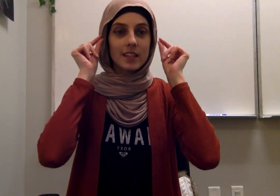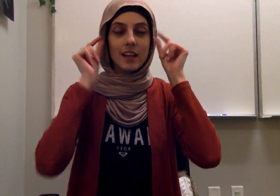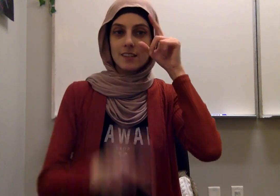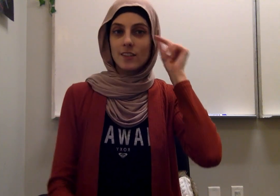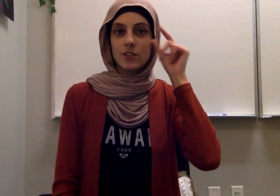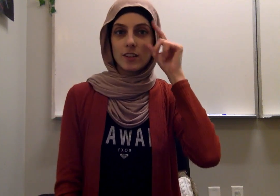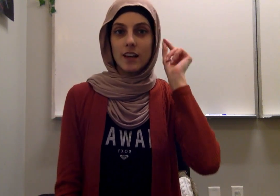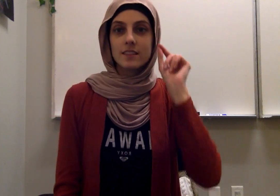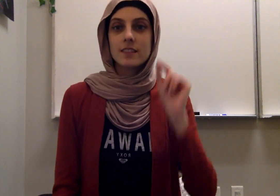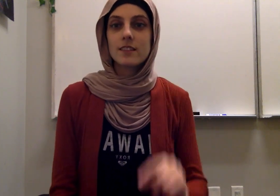glasses or glasses.